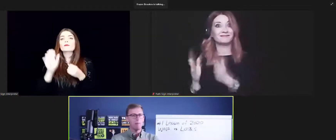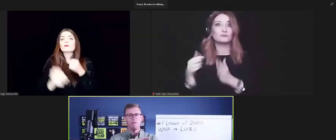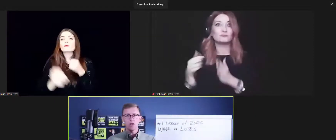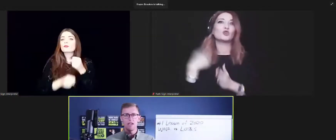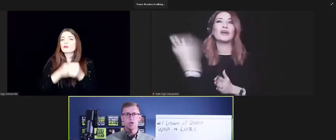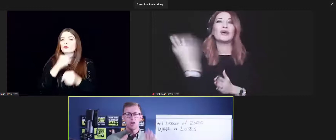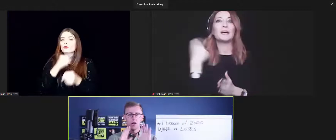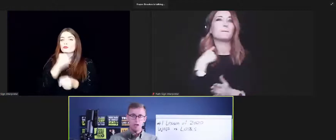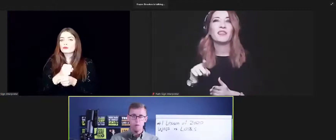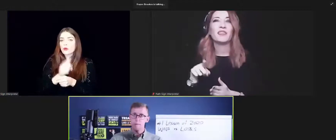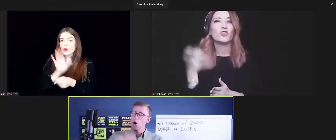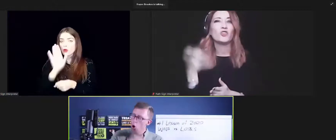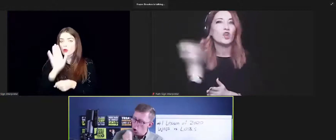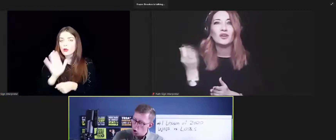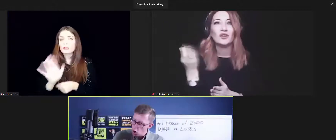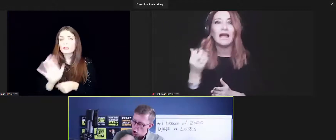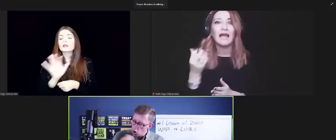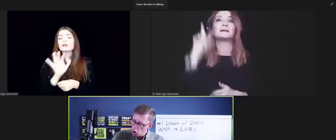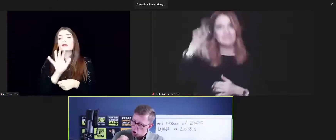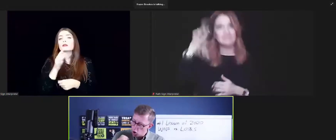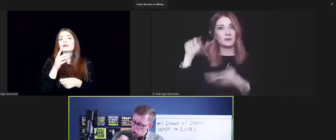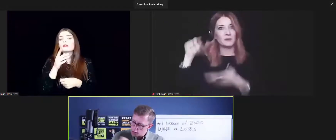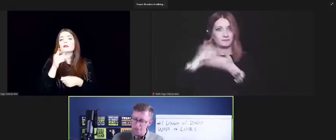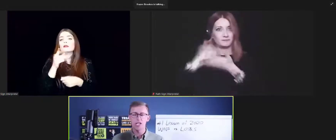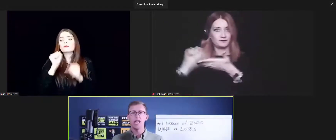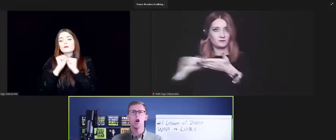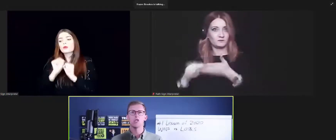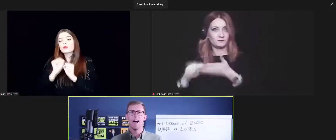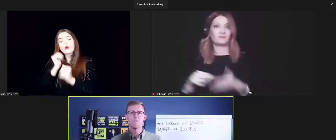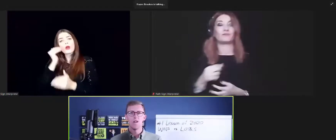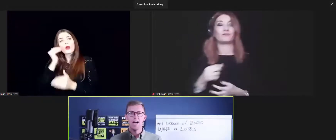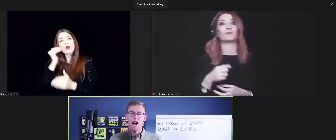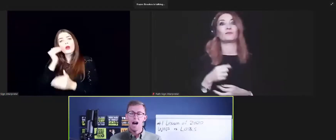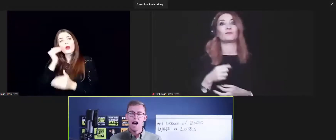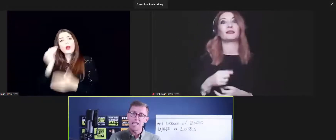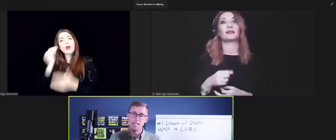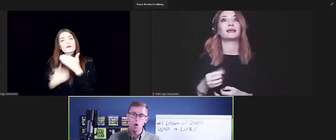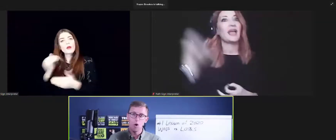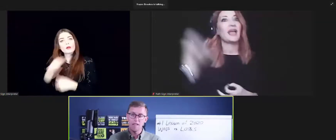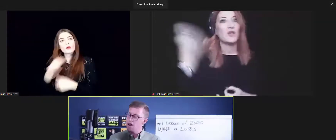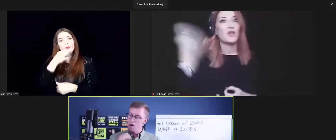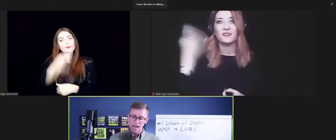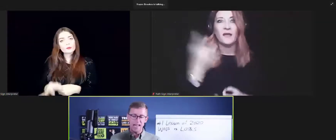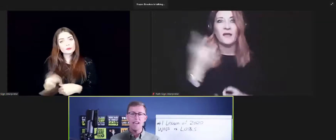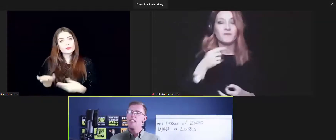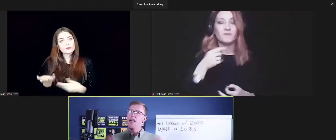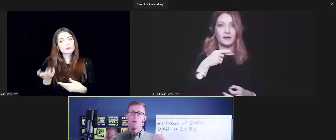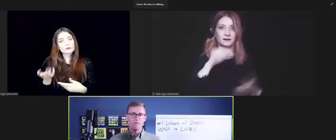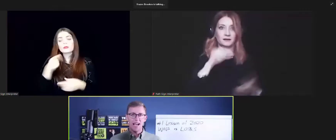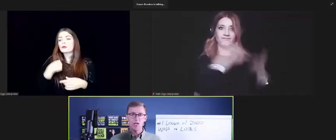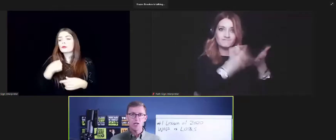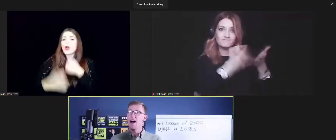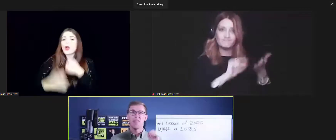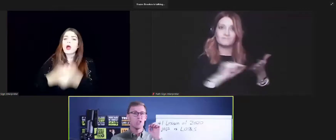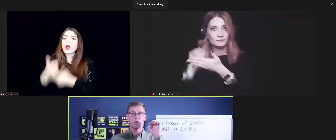done this, a piece of paper, all the things I lost at. I write them all down, I read it, I reflect on them, and then I just set